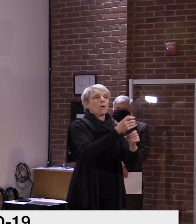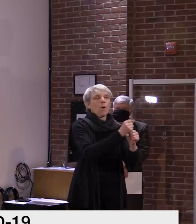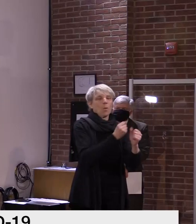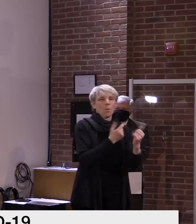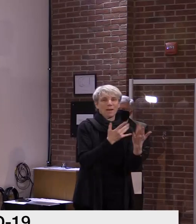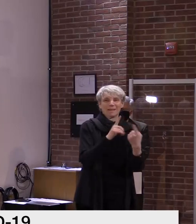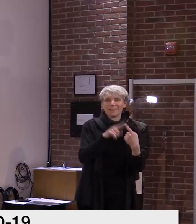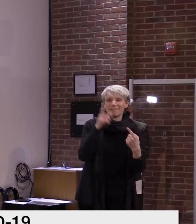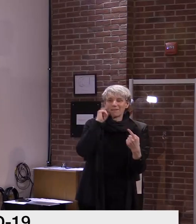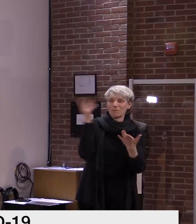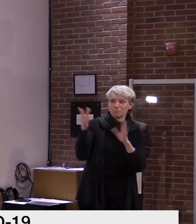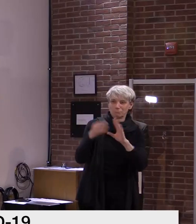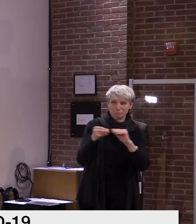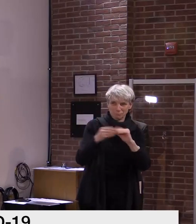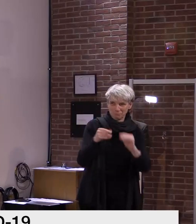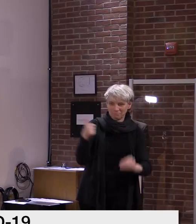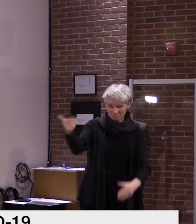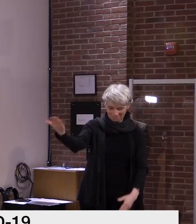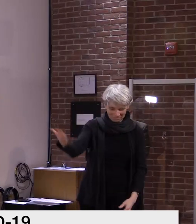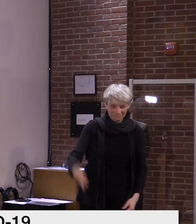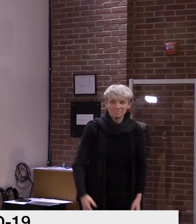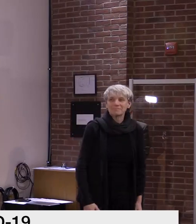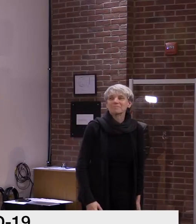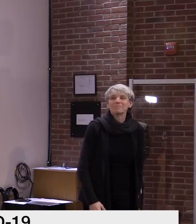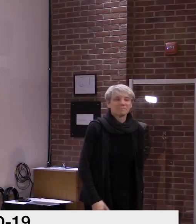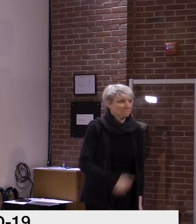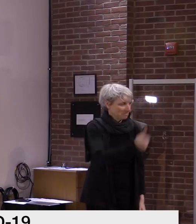governor. No problem.